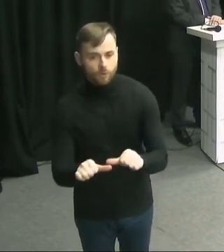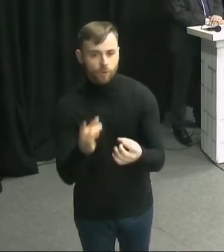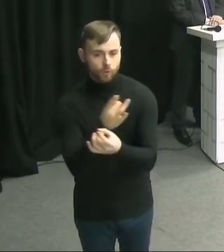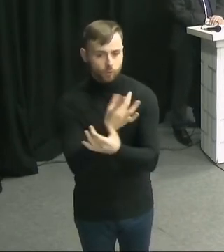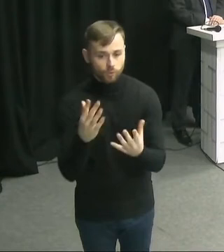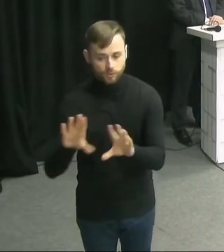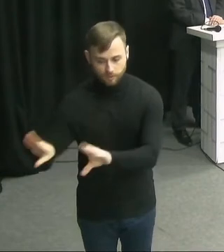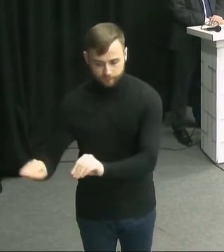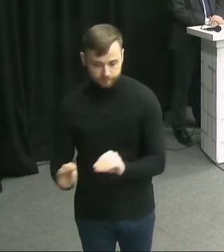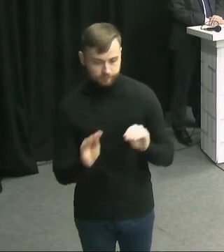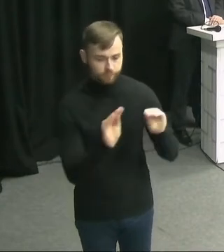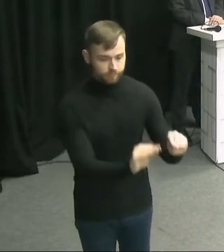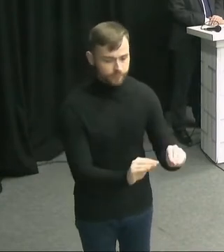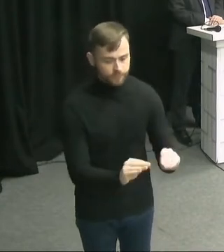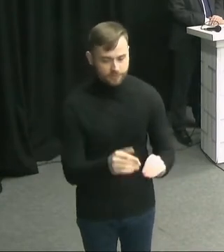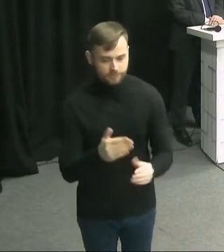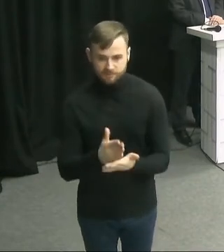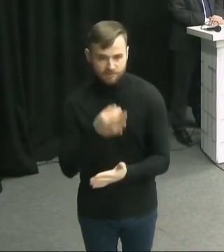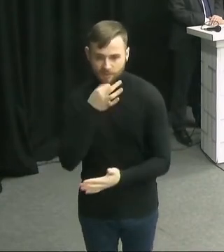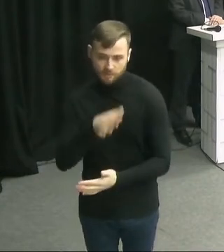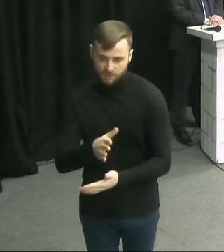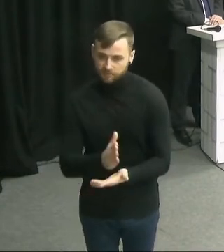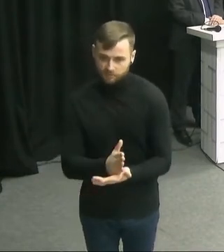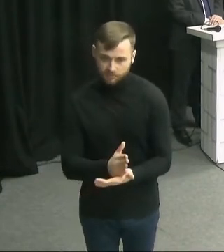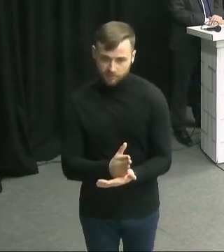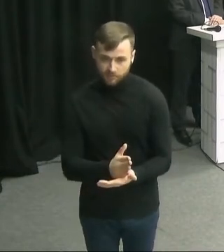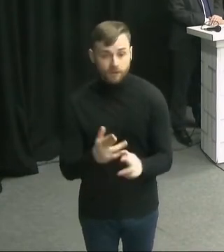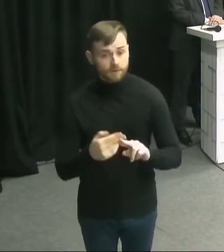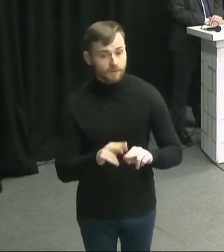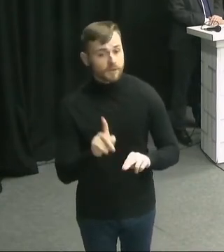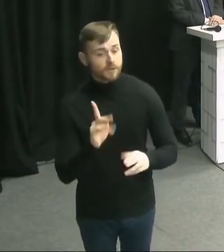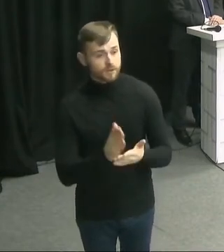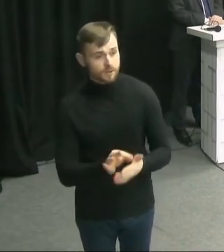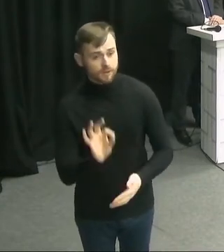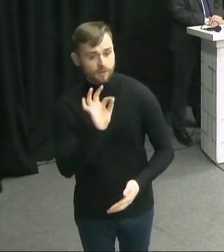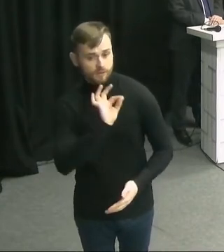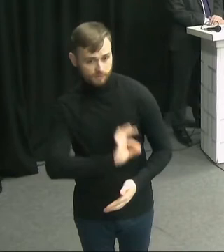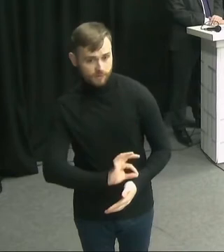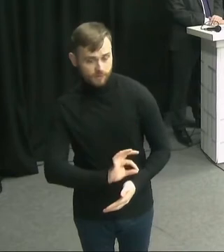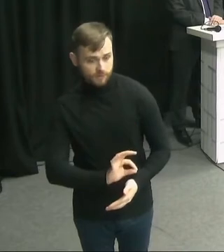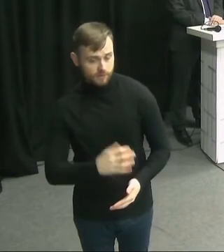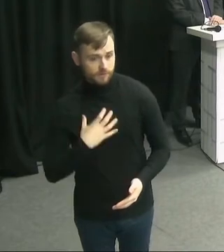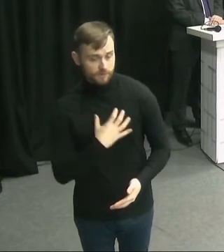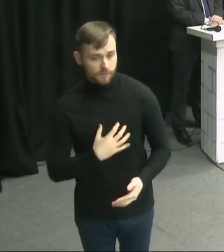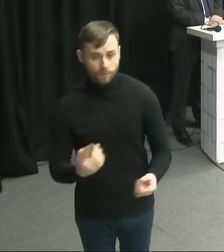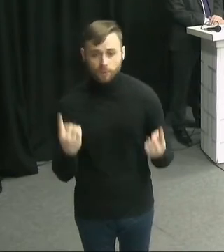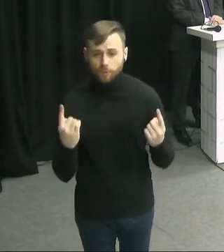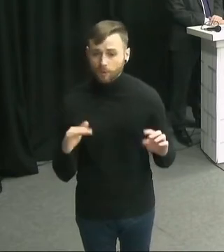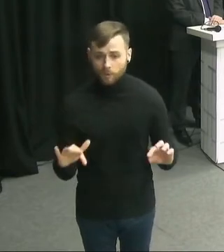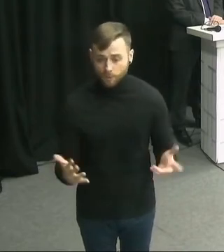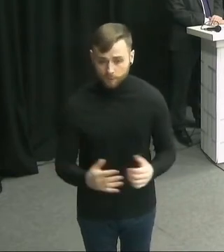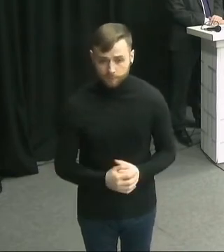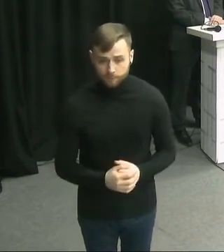There is one good thing about intelligent people is that smart